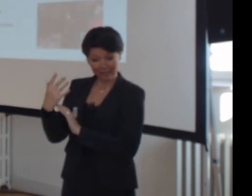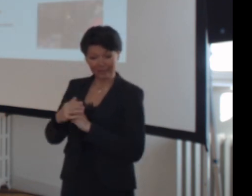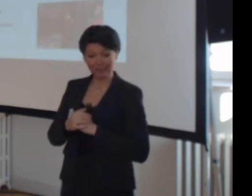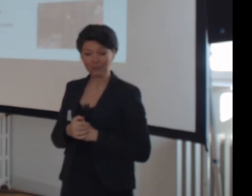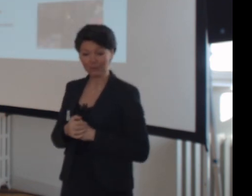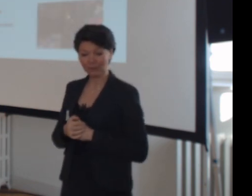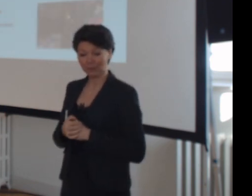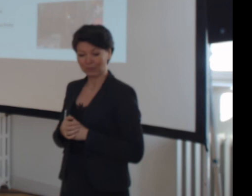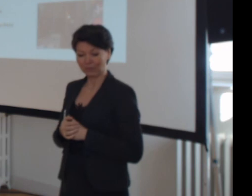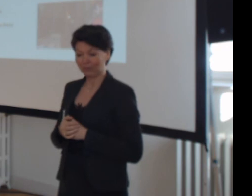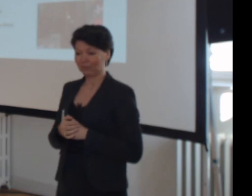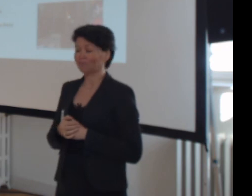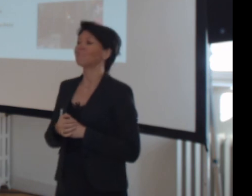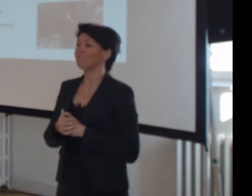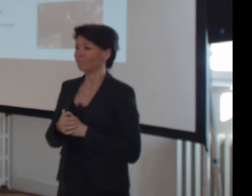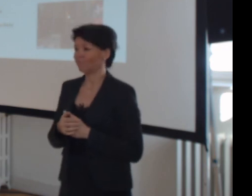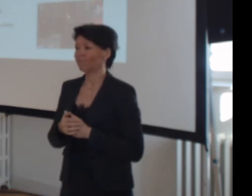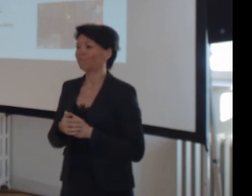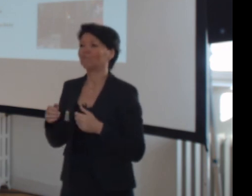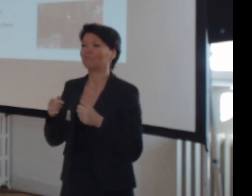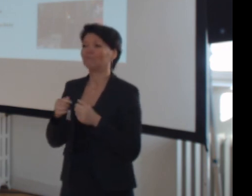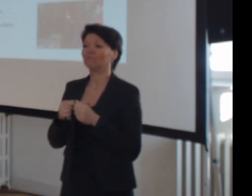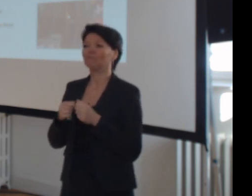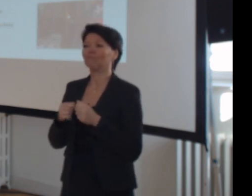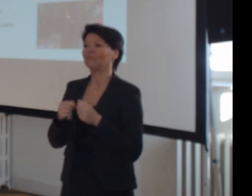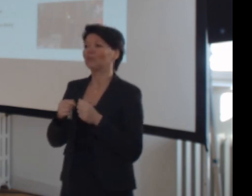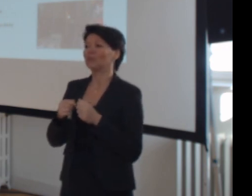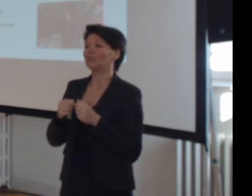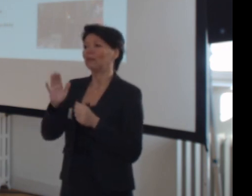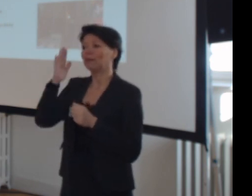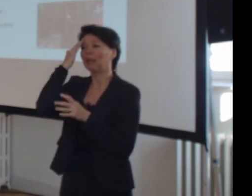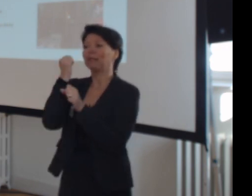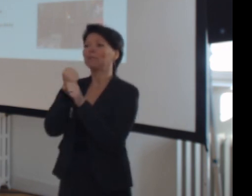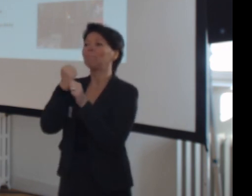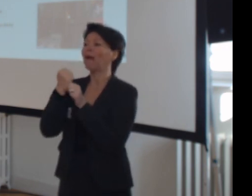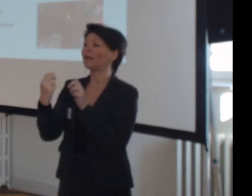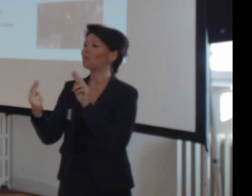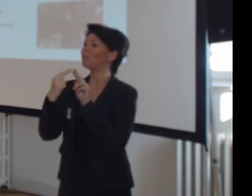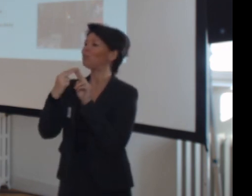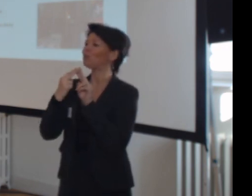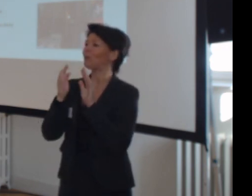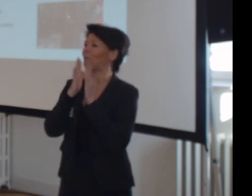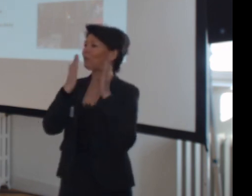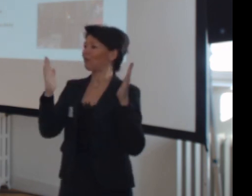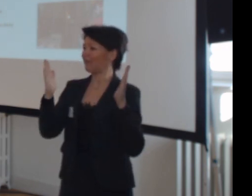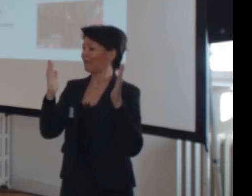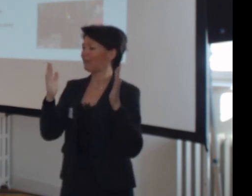introduction visits in the library. This is maybe one of the most important ones.